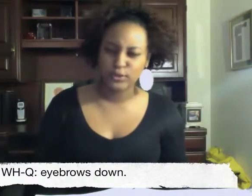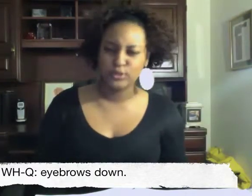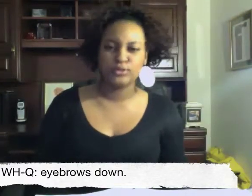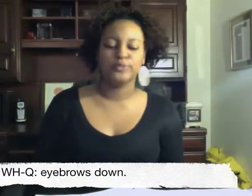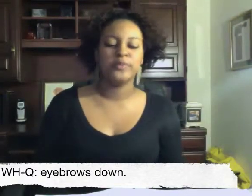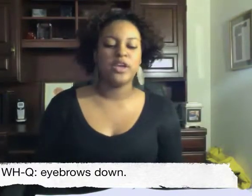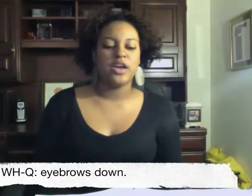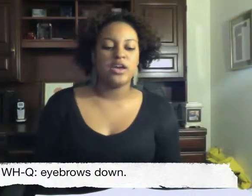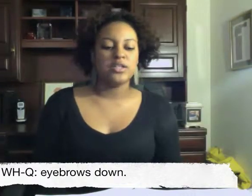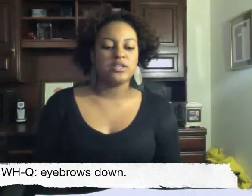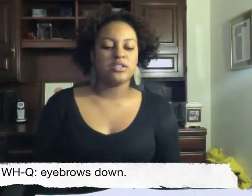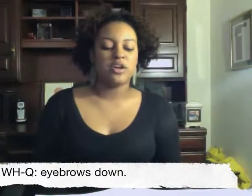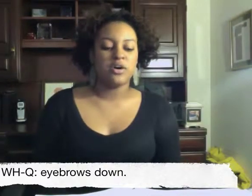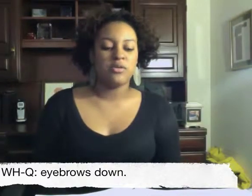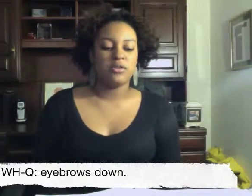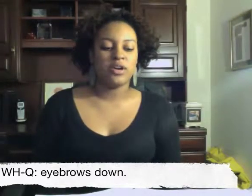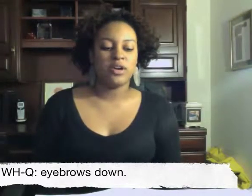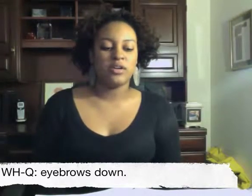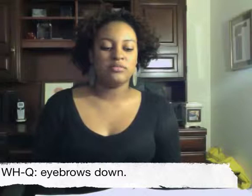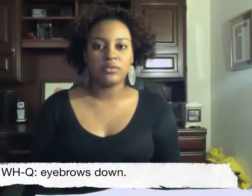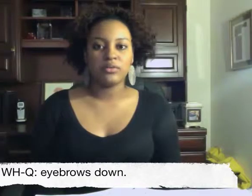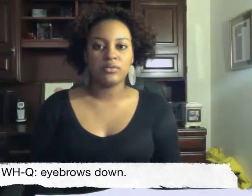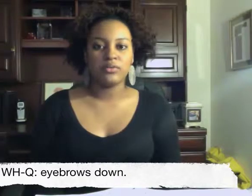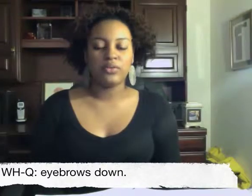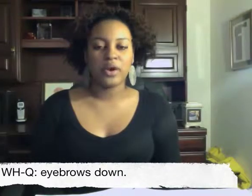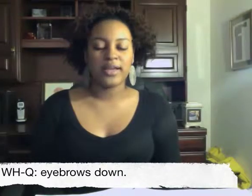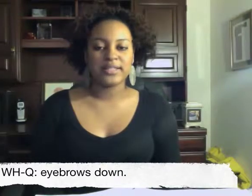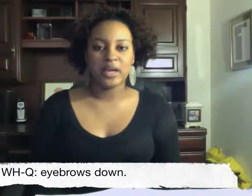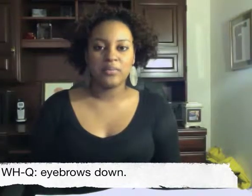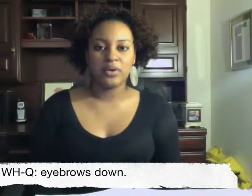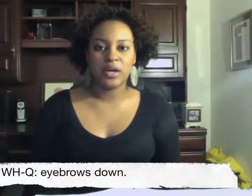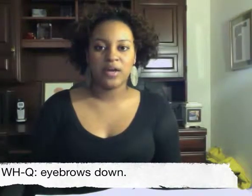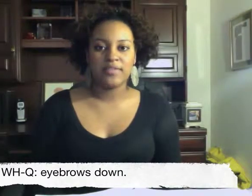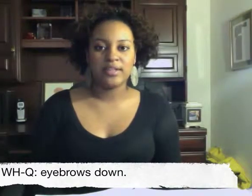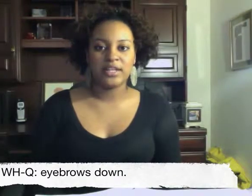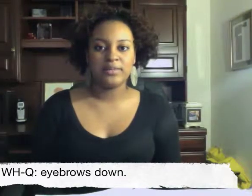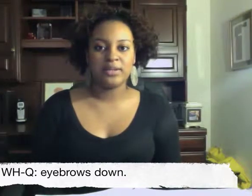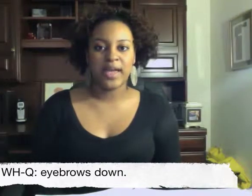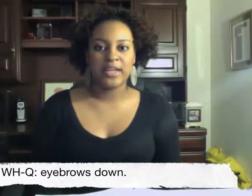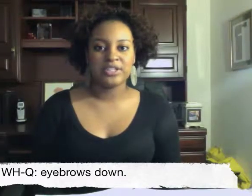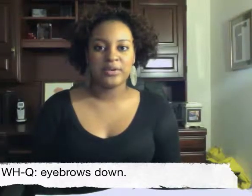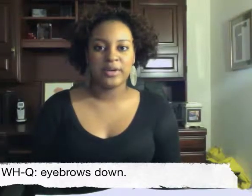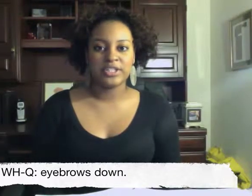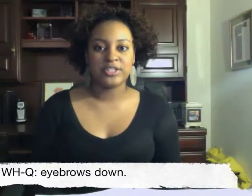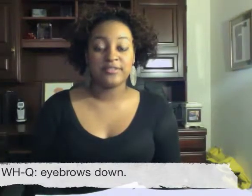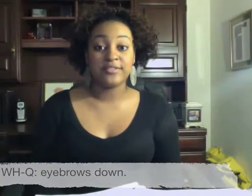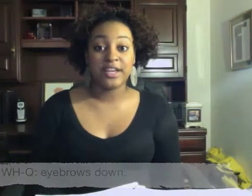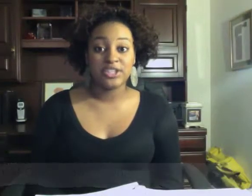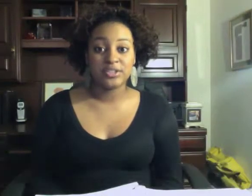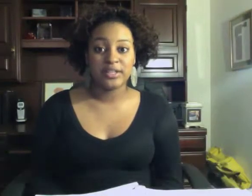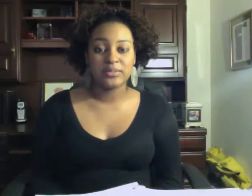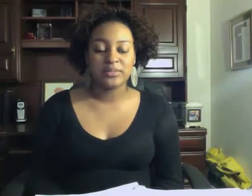Who. So, for example of the WH question, facial